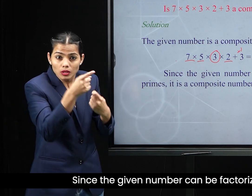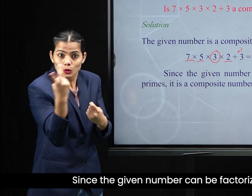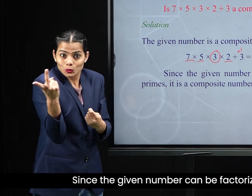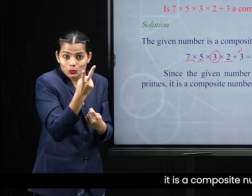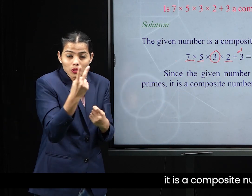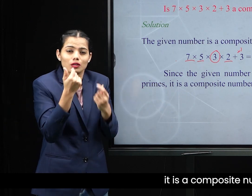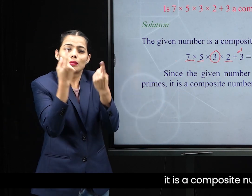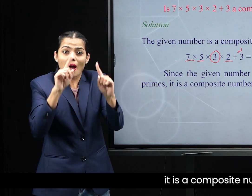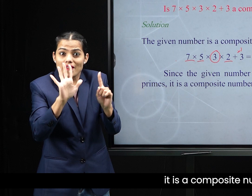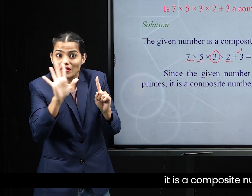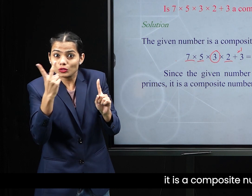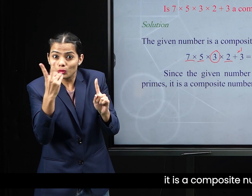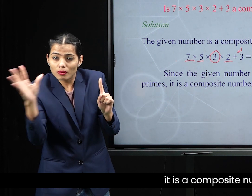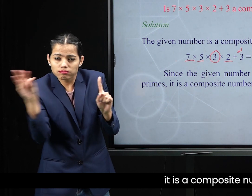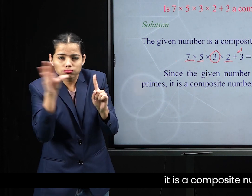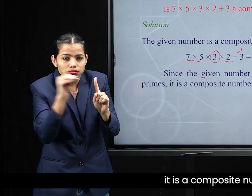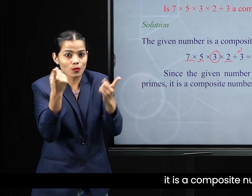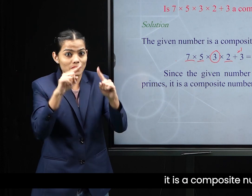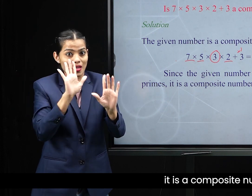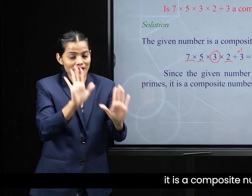primes. It is a composite number.